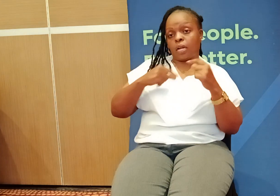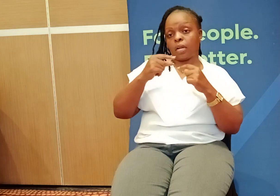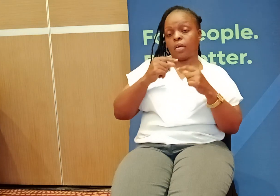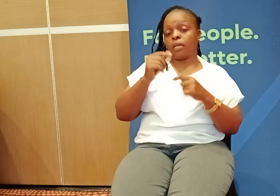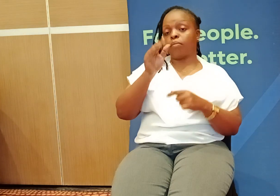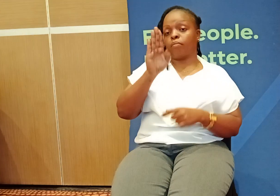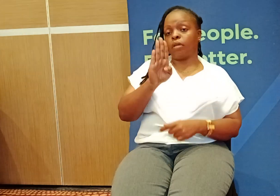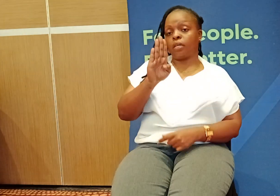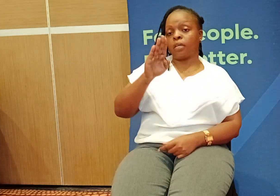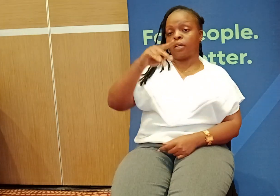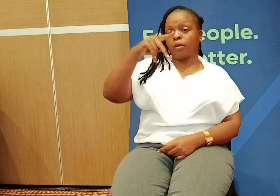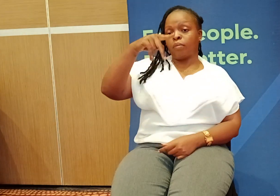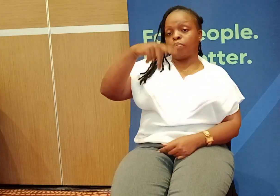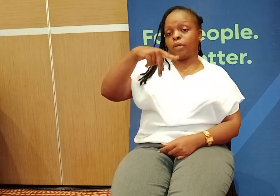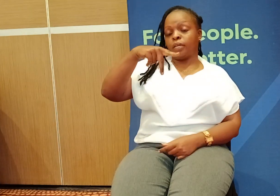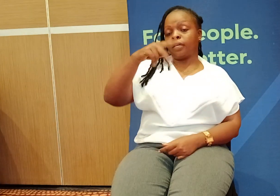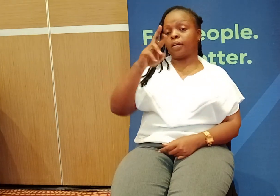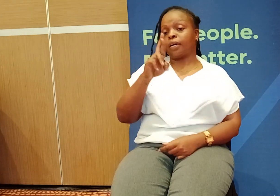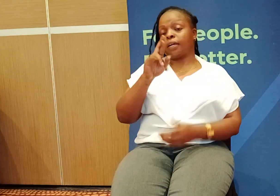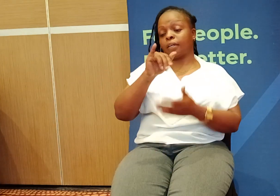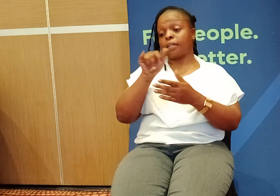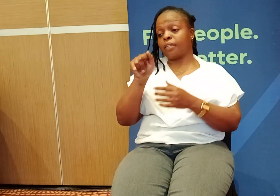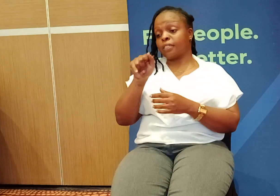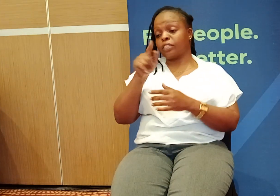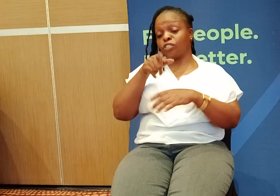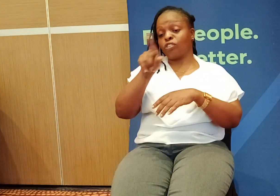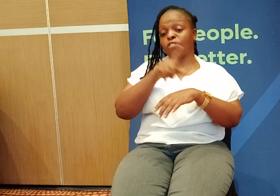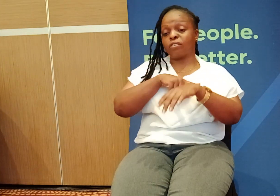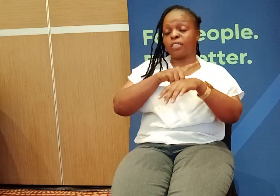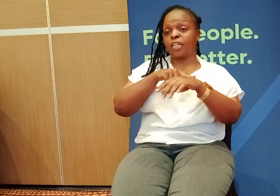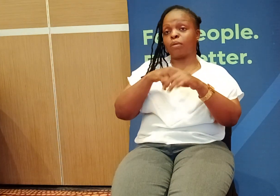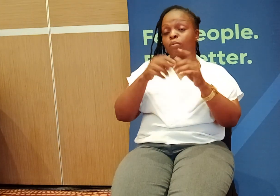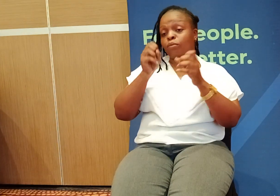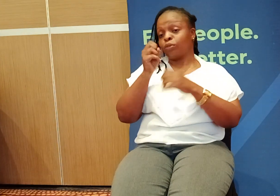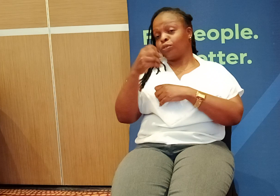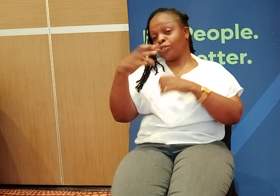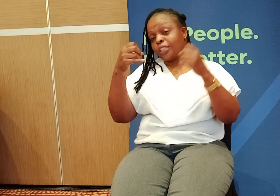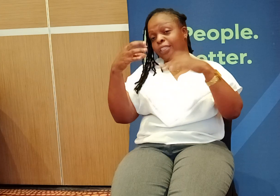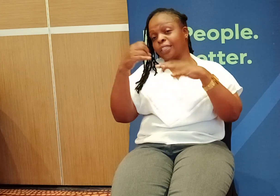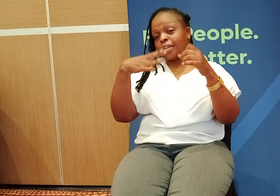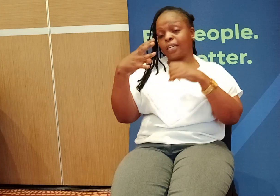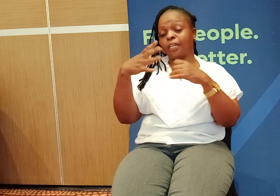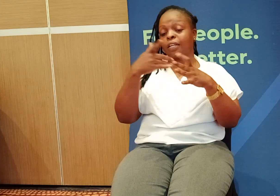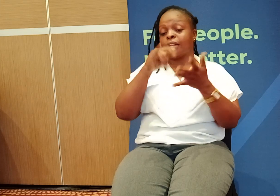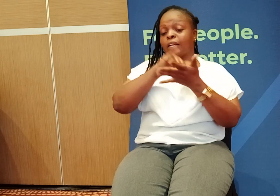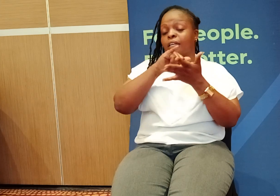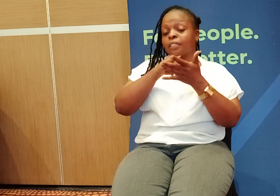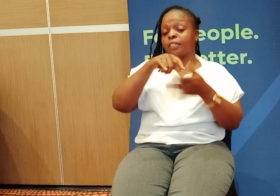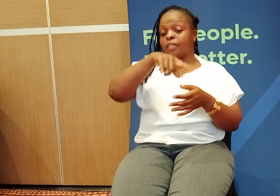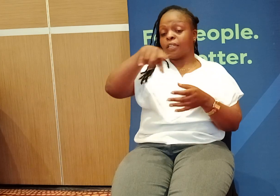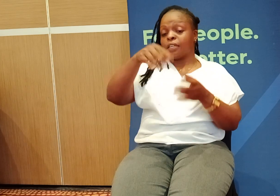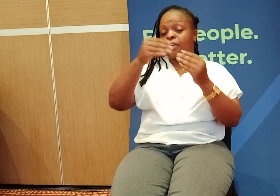this is your time to shine. You've gone into omni-channels, as I'll mention later, and that gives us opportunity to do a lot more.